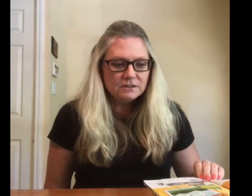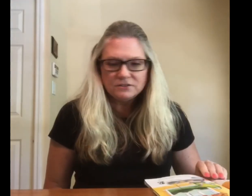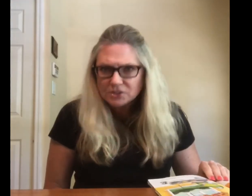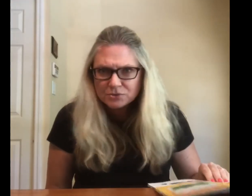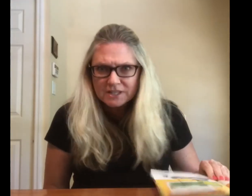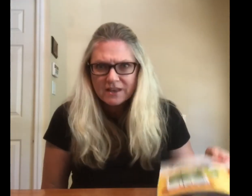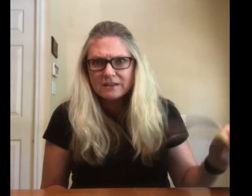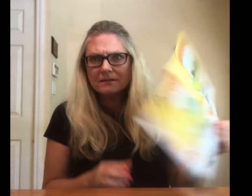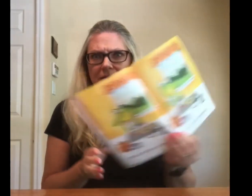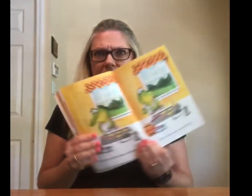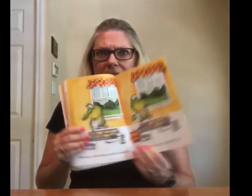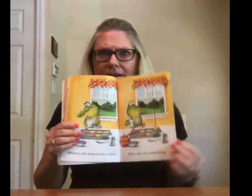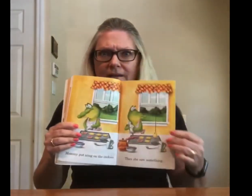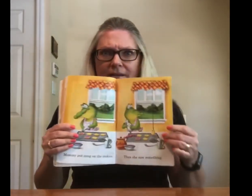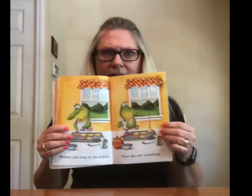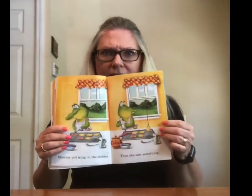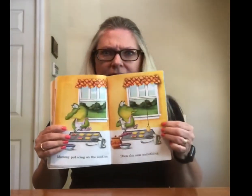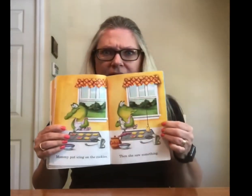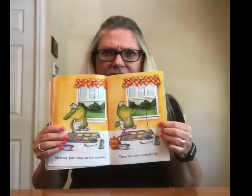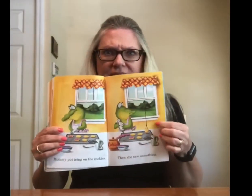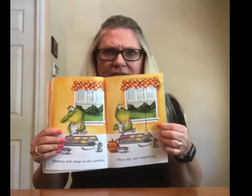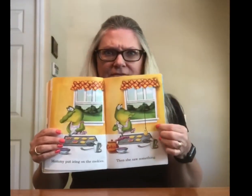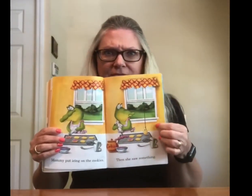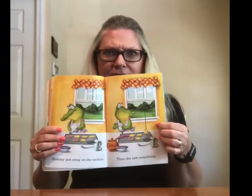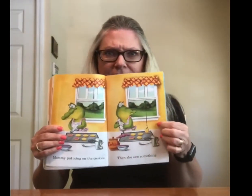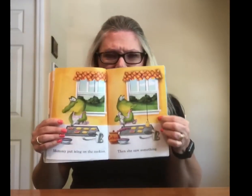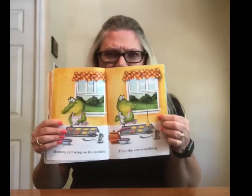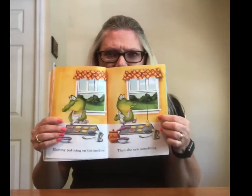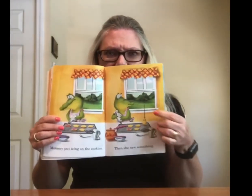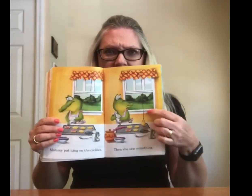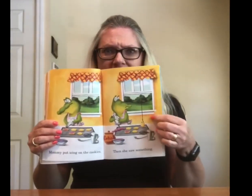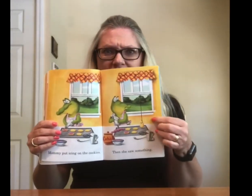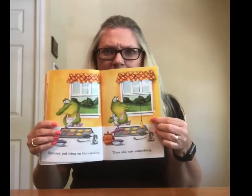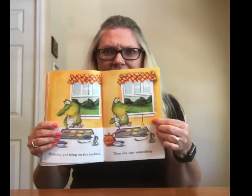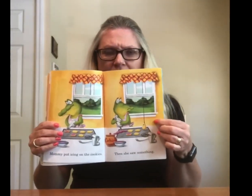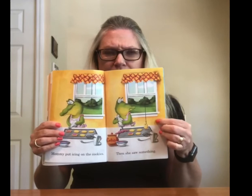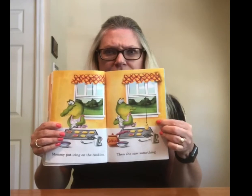Did you see that? You see that fishing line coming down?